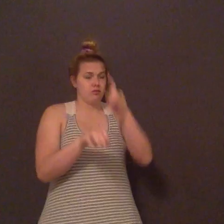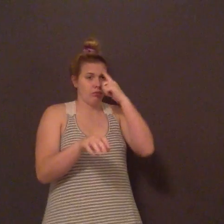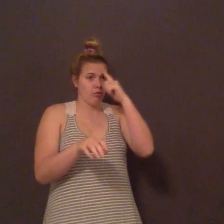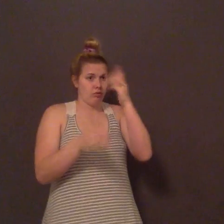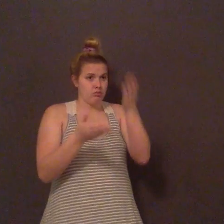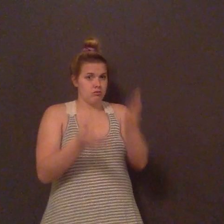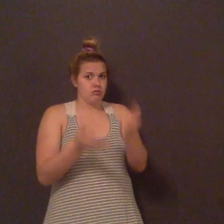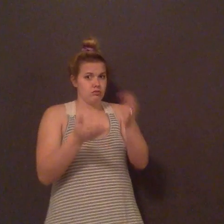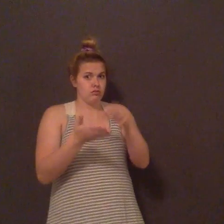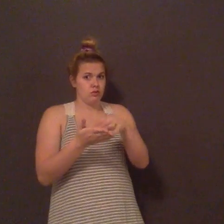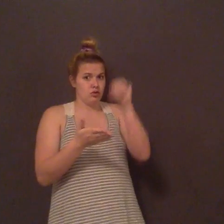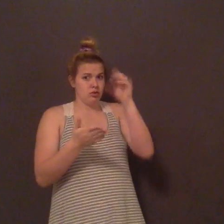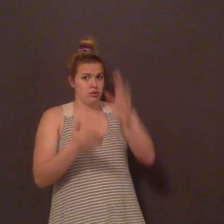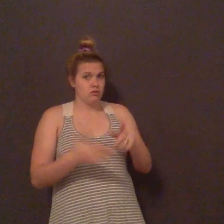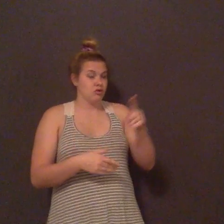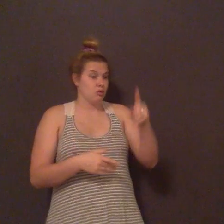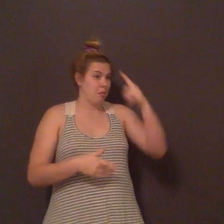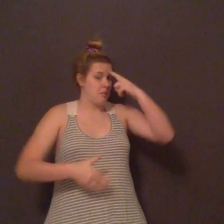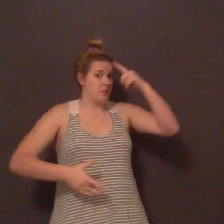believe in your viewpoint, don't you?